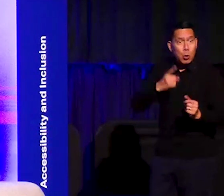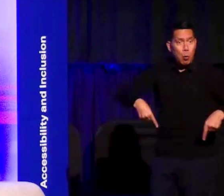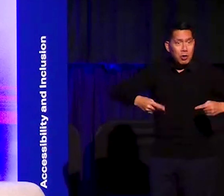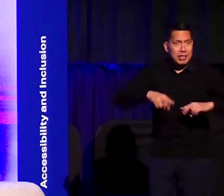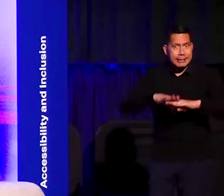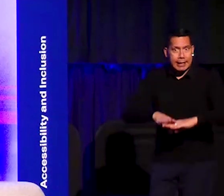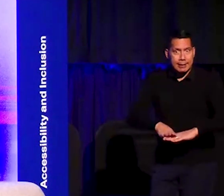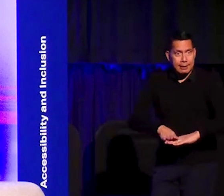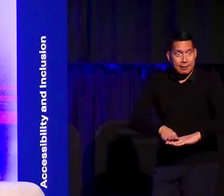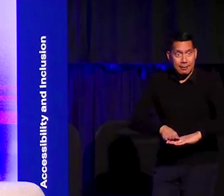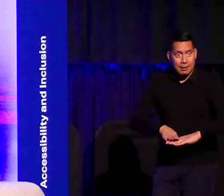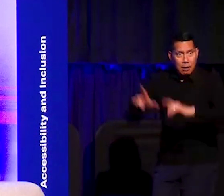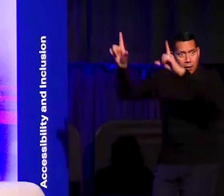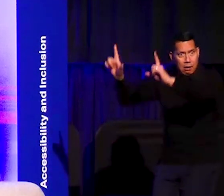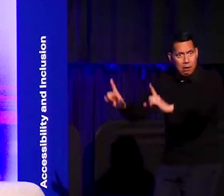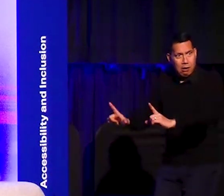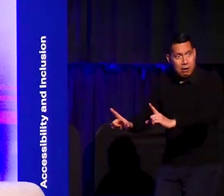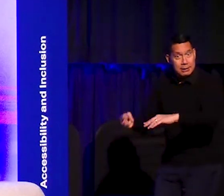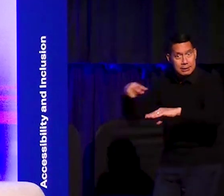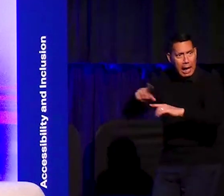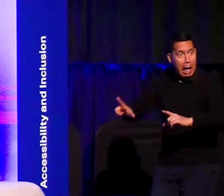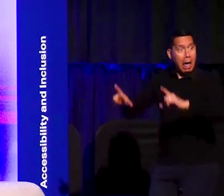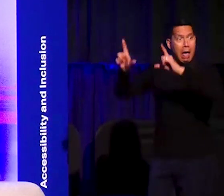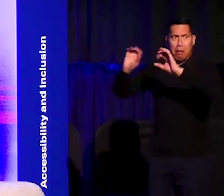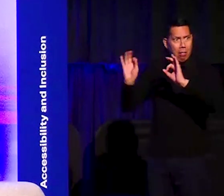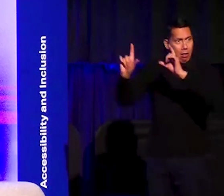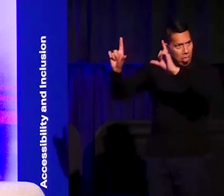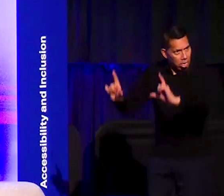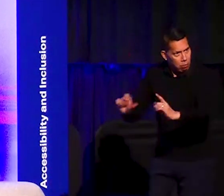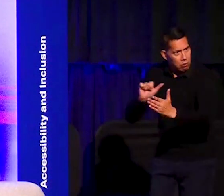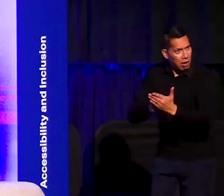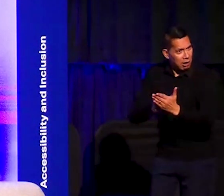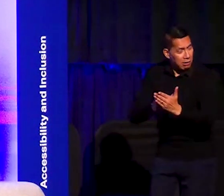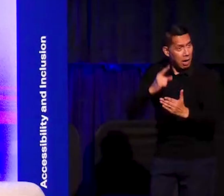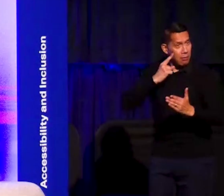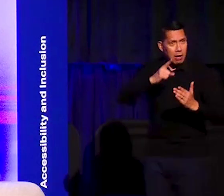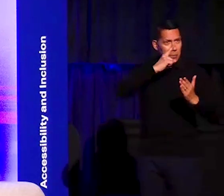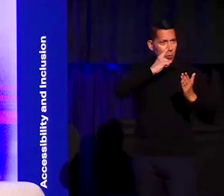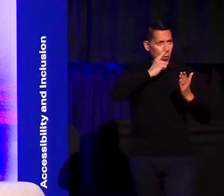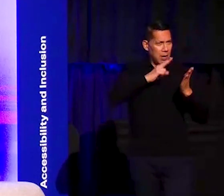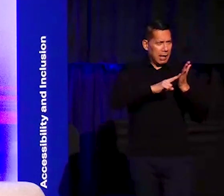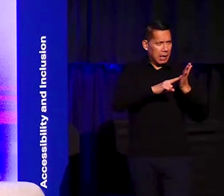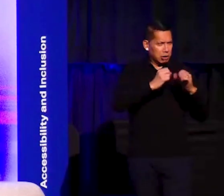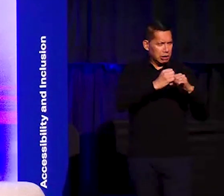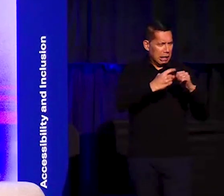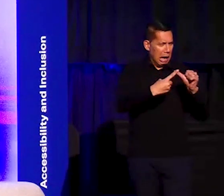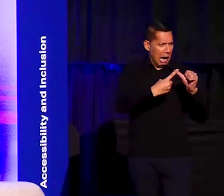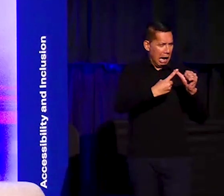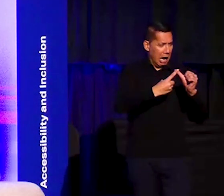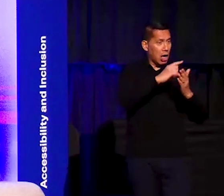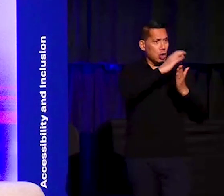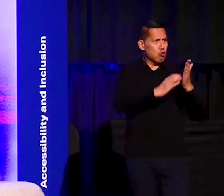not for someone standing. And I don't think that the curators at the National Gallery of Australia know much about